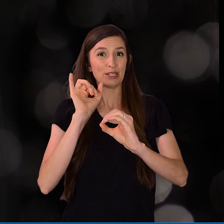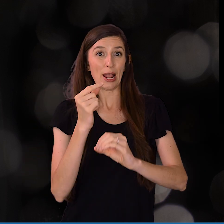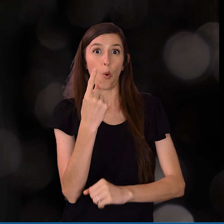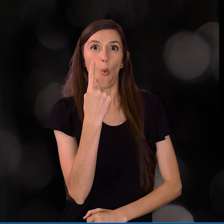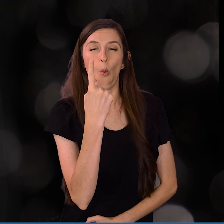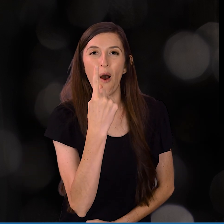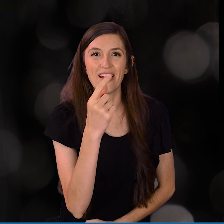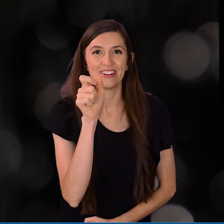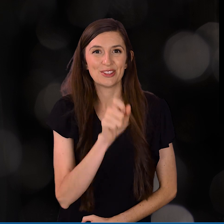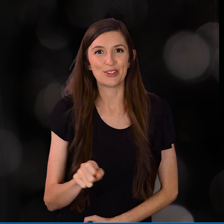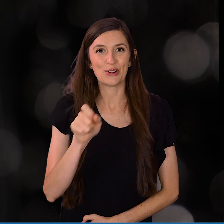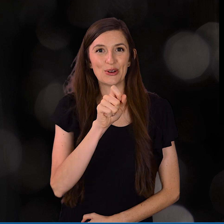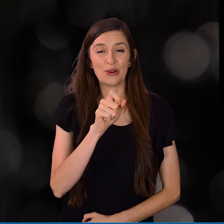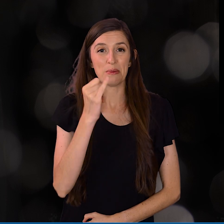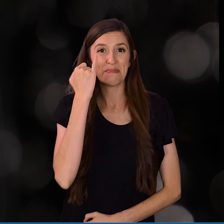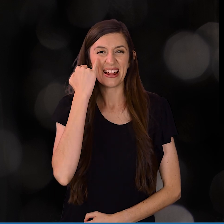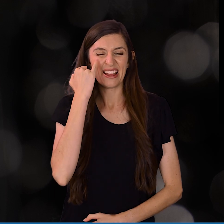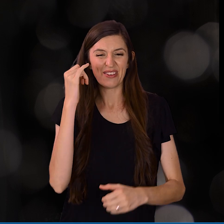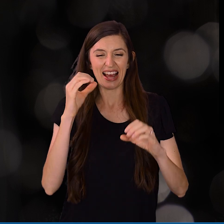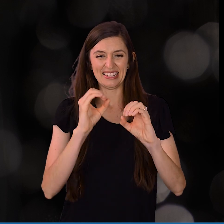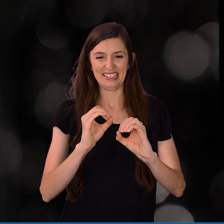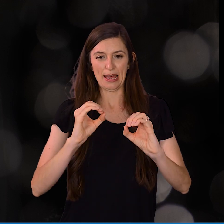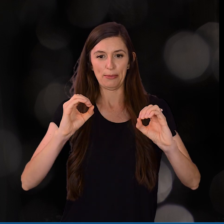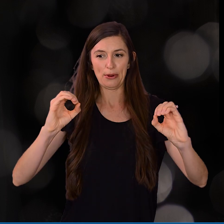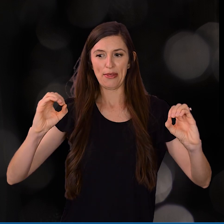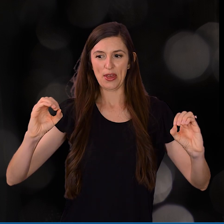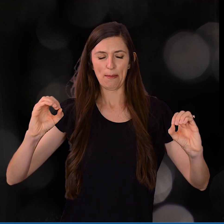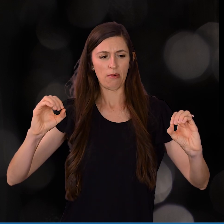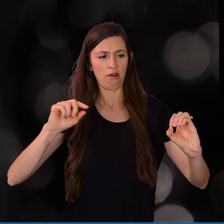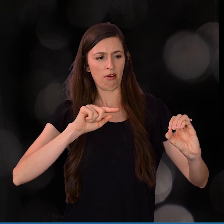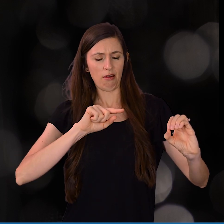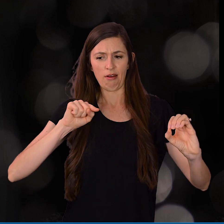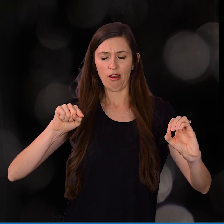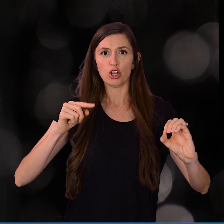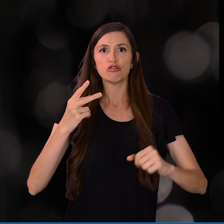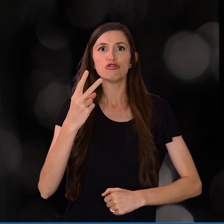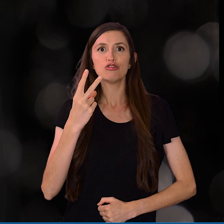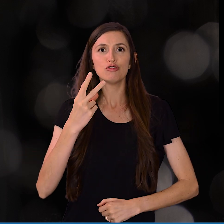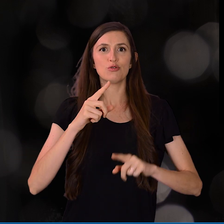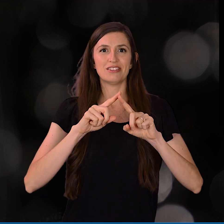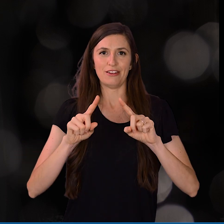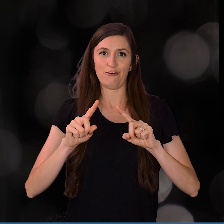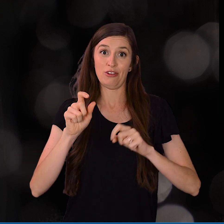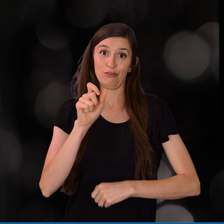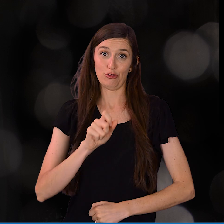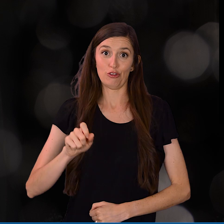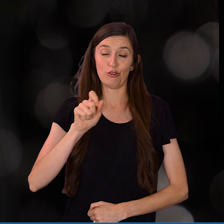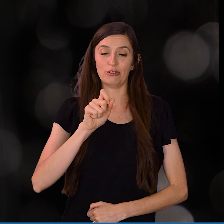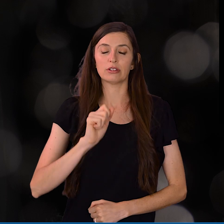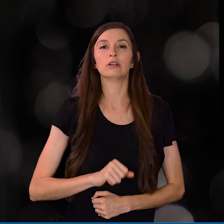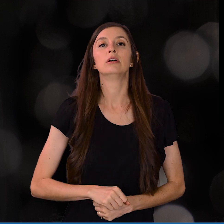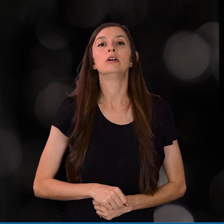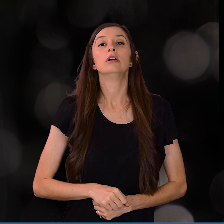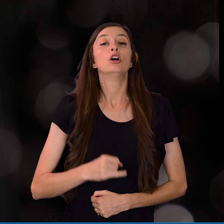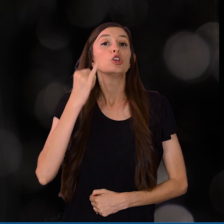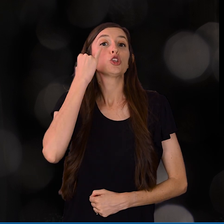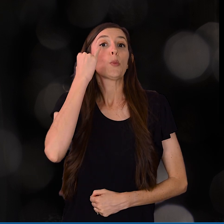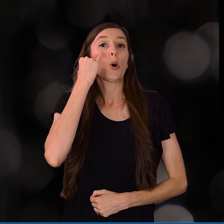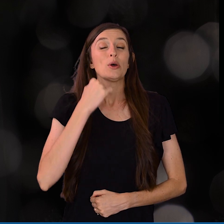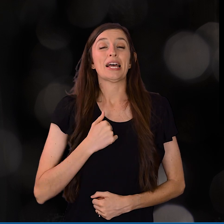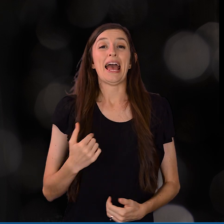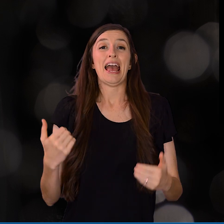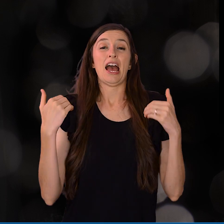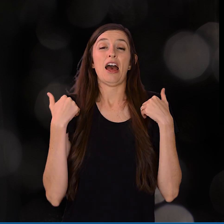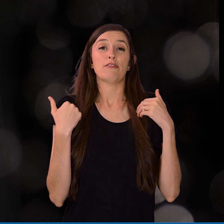blue circle, and yet the green line is not the blue line, right? So you take one more, a red marker, and